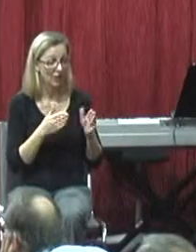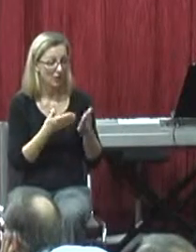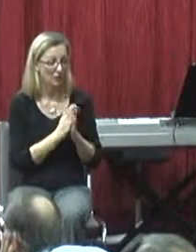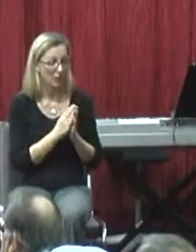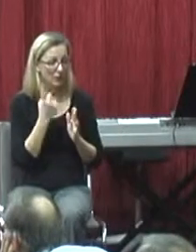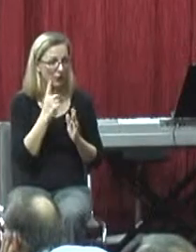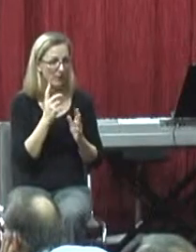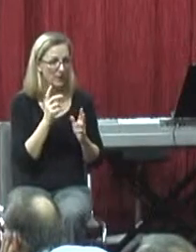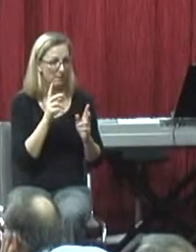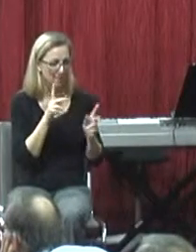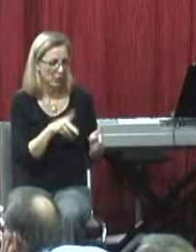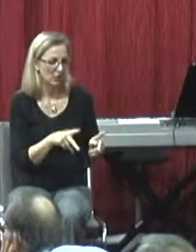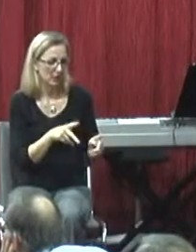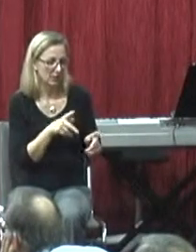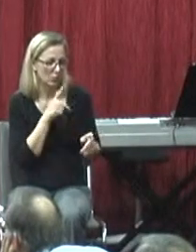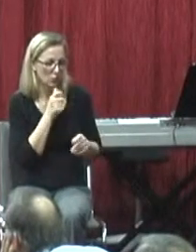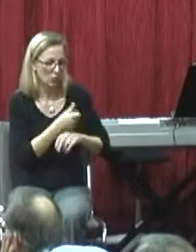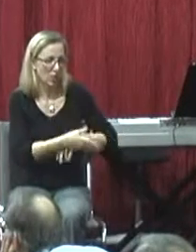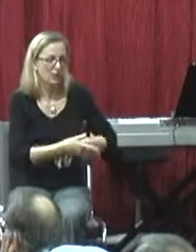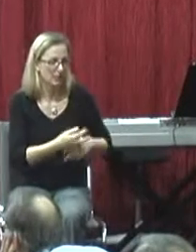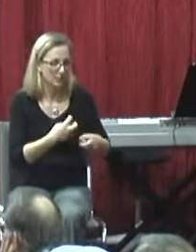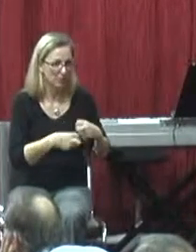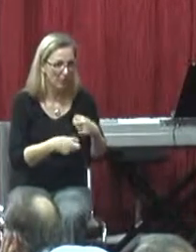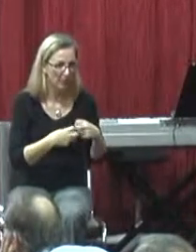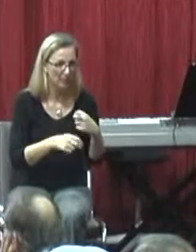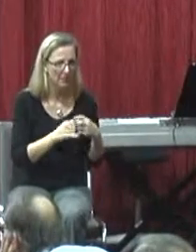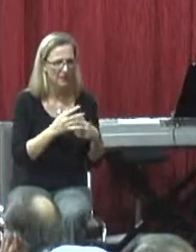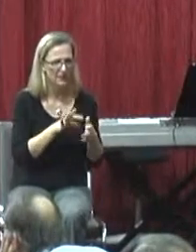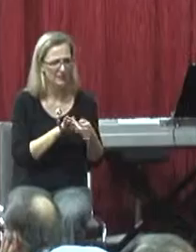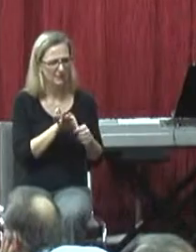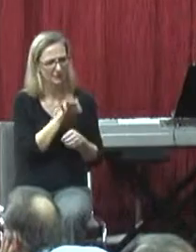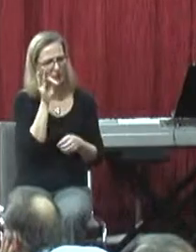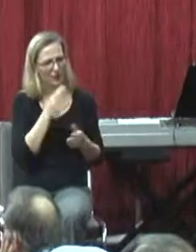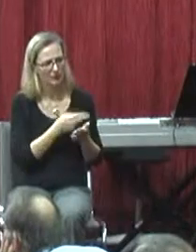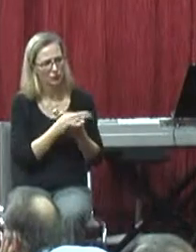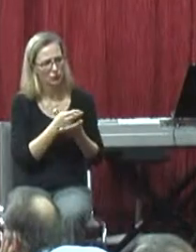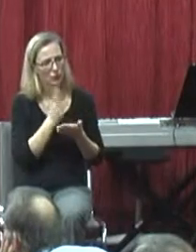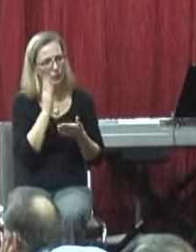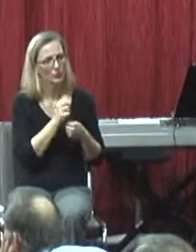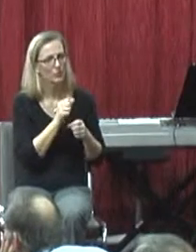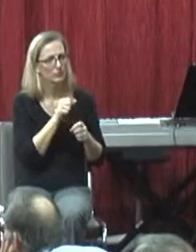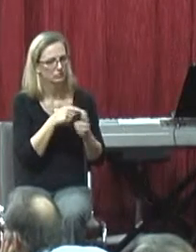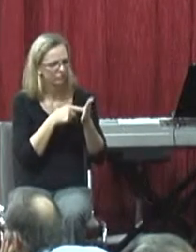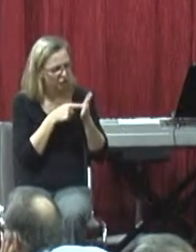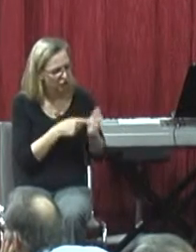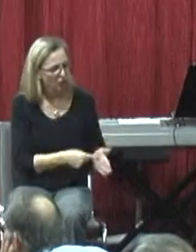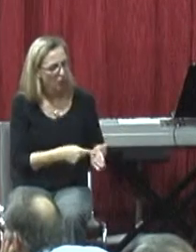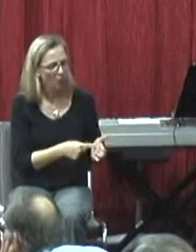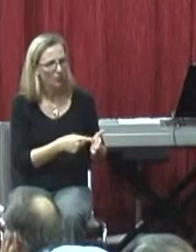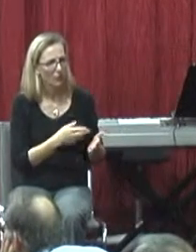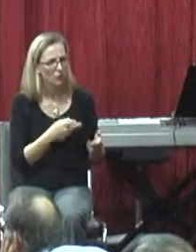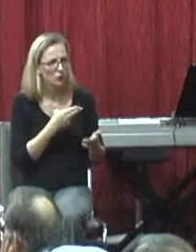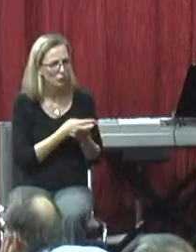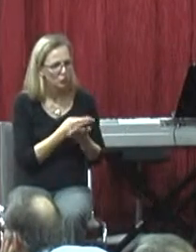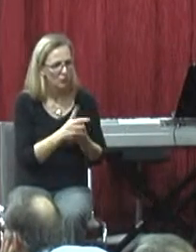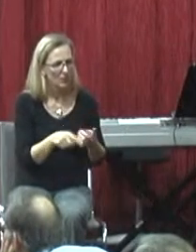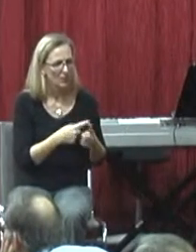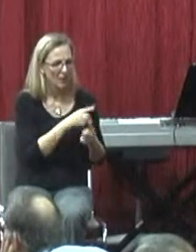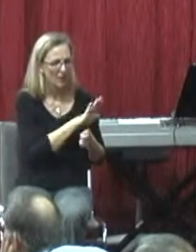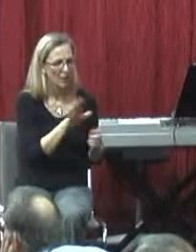in, that the Spirit of truth would reveal the truth to them about their actions, and for God's grace to